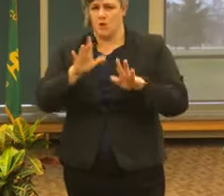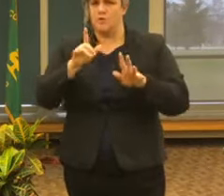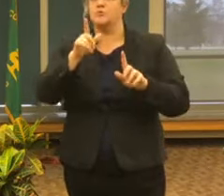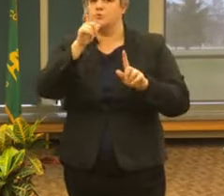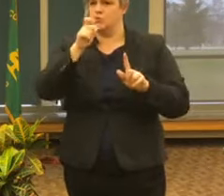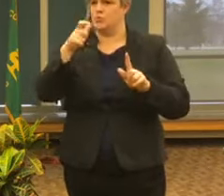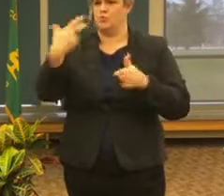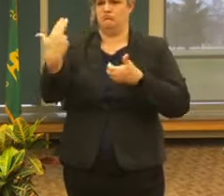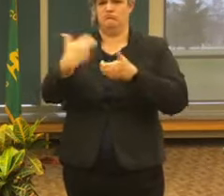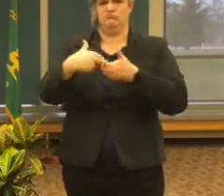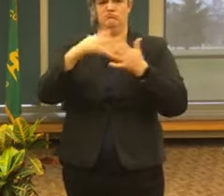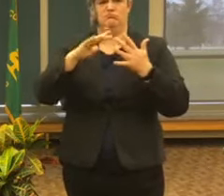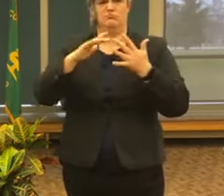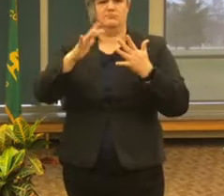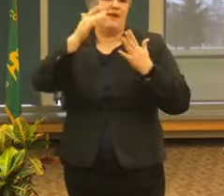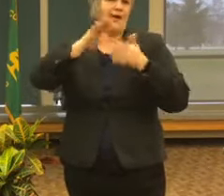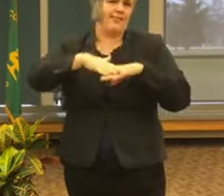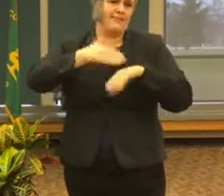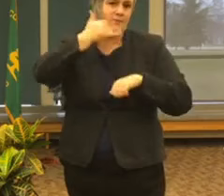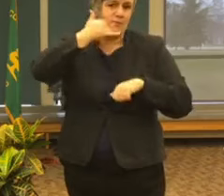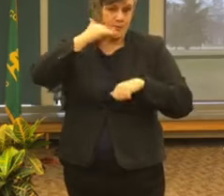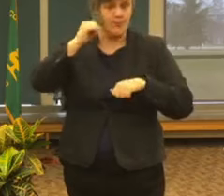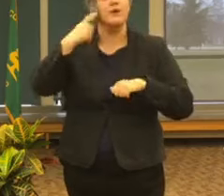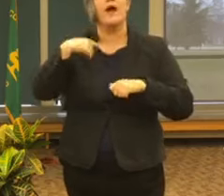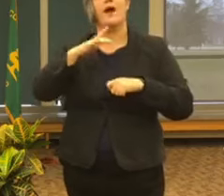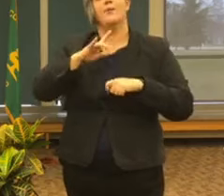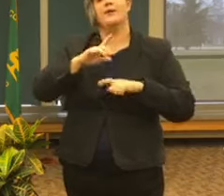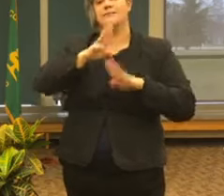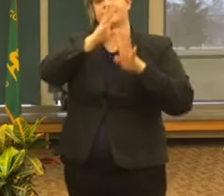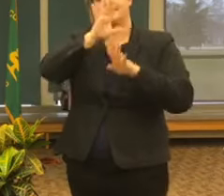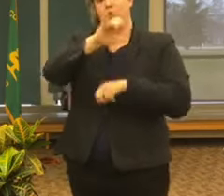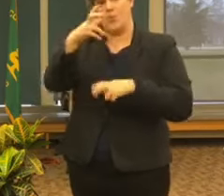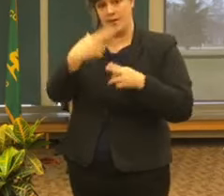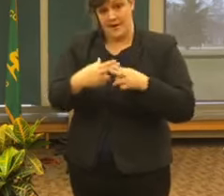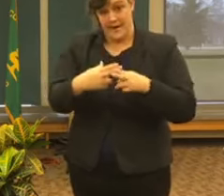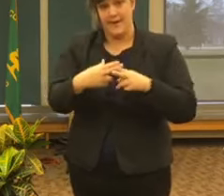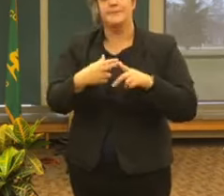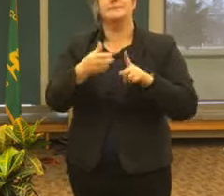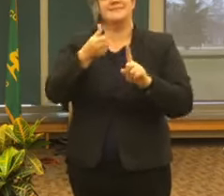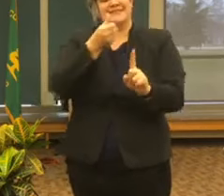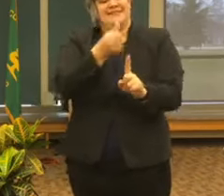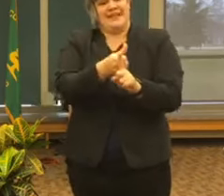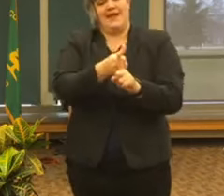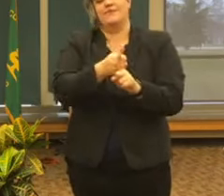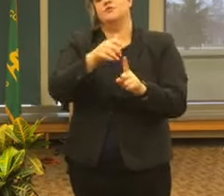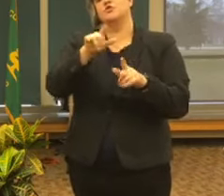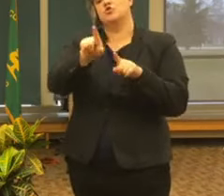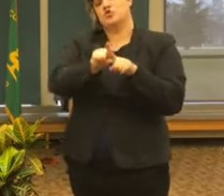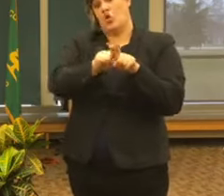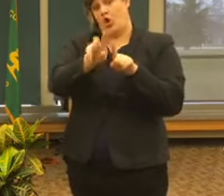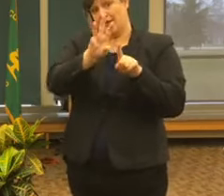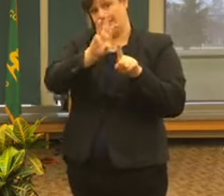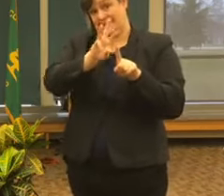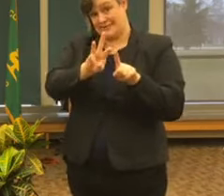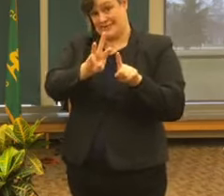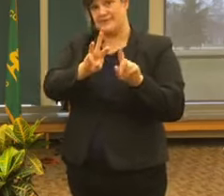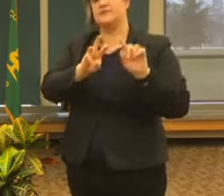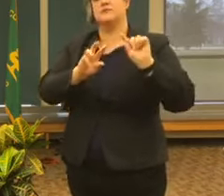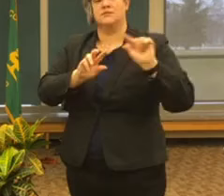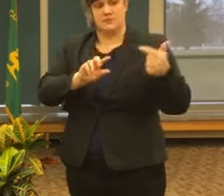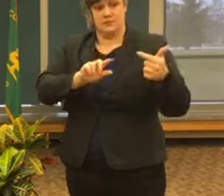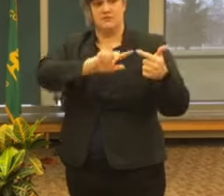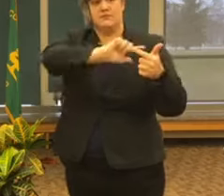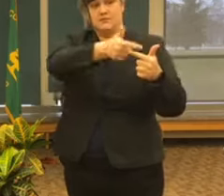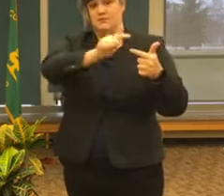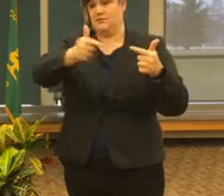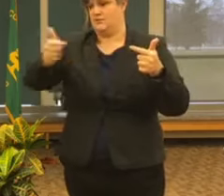us. I'm going to just call on your name, and then you can unmute your phone by pressing *6. I'll do this one at a